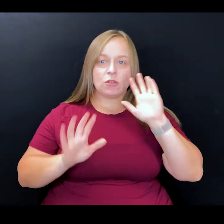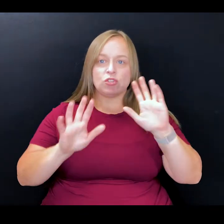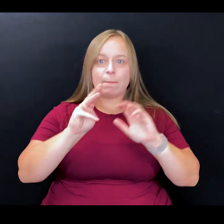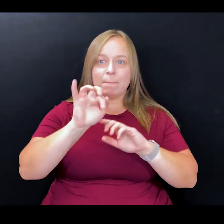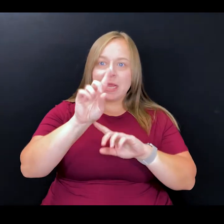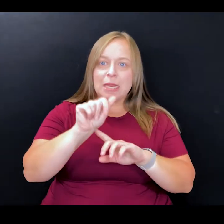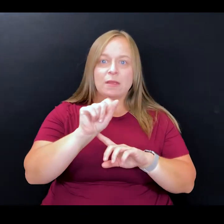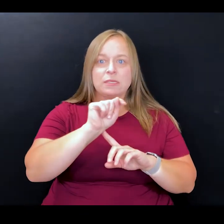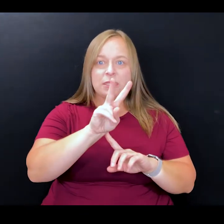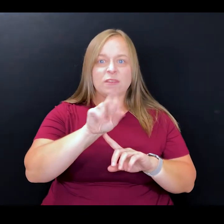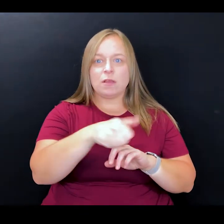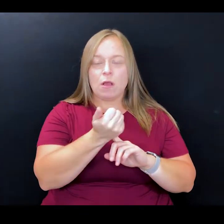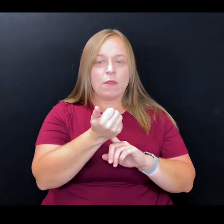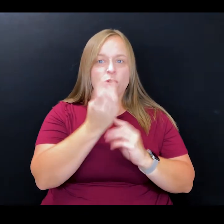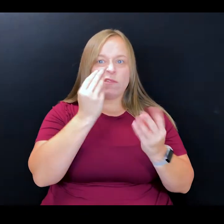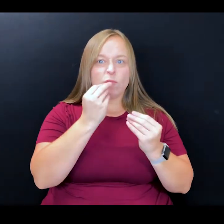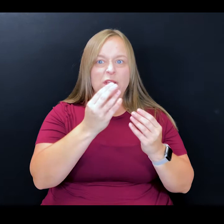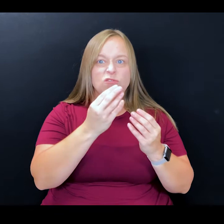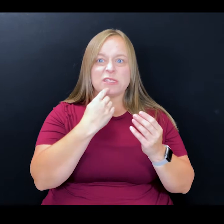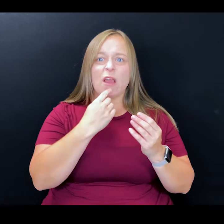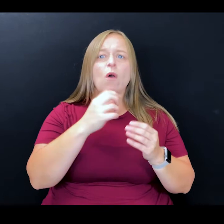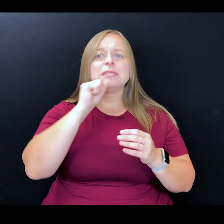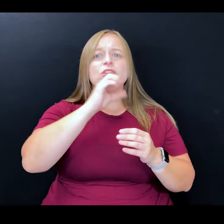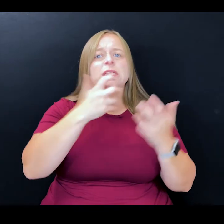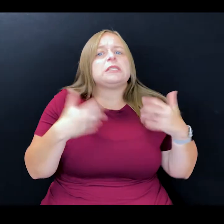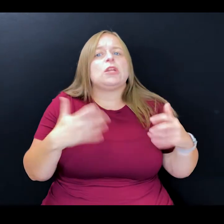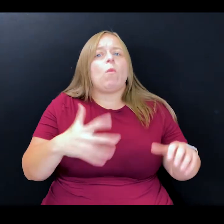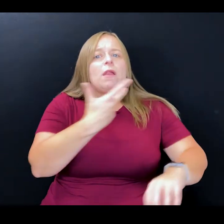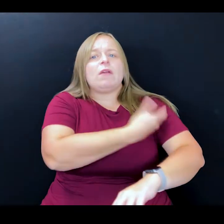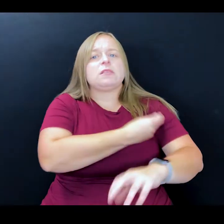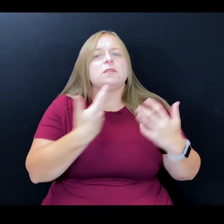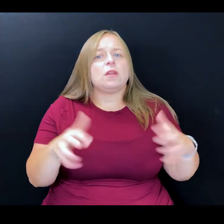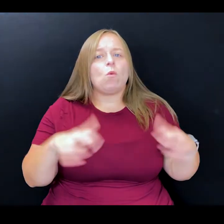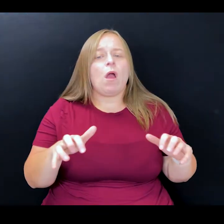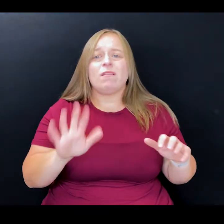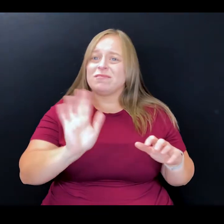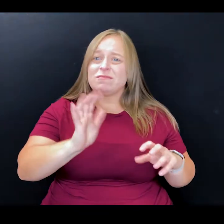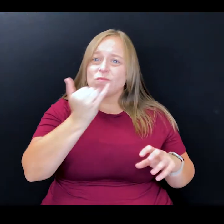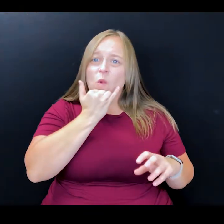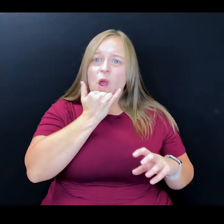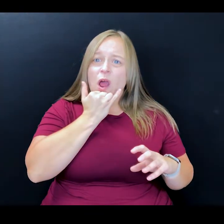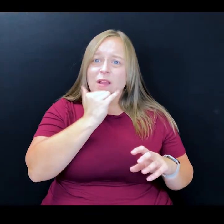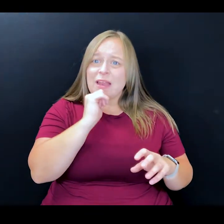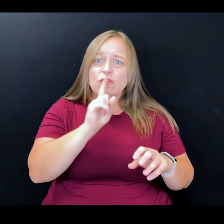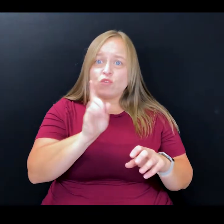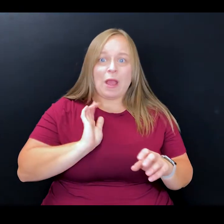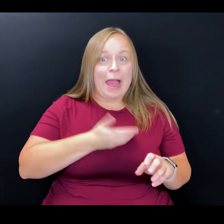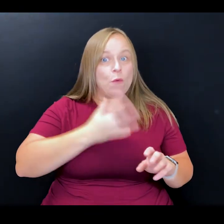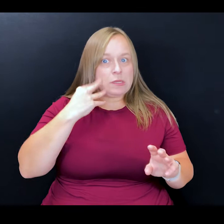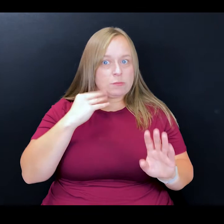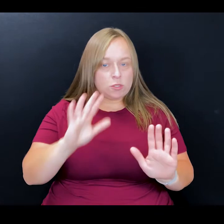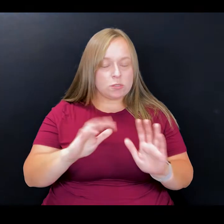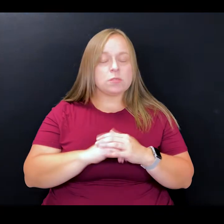miscommunication by media and other informational sources saying that seniors didn't want to get vaccinated. That was simply not true in